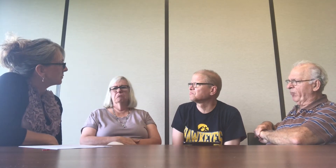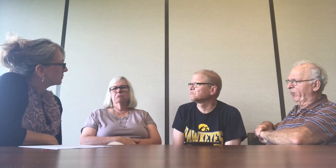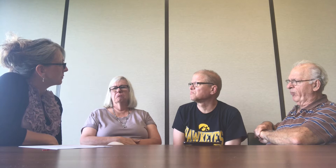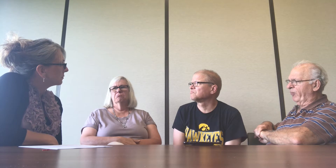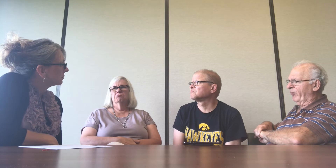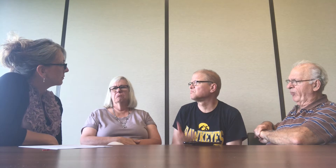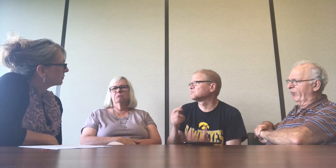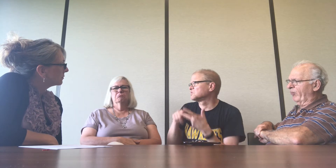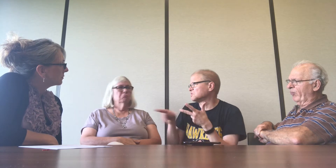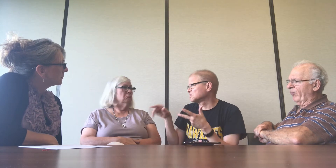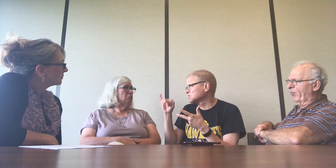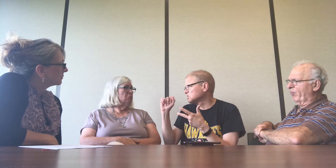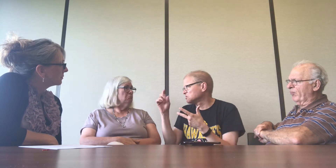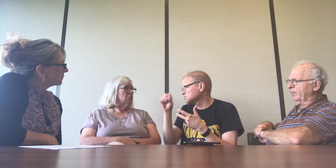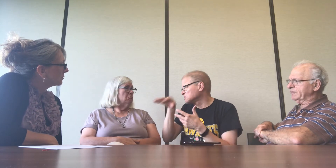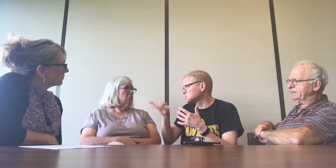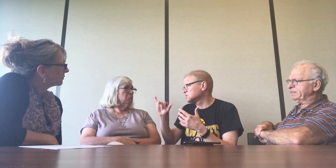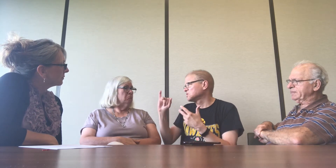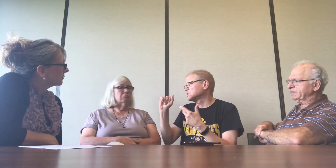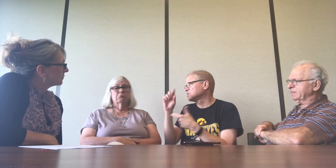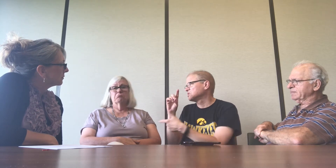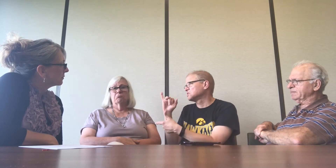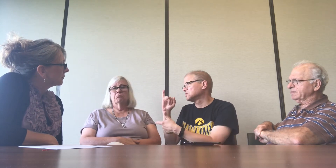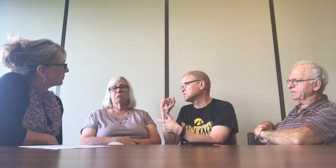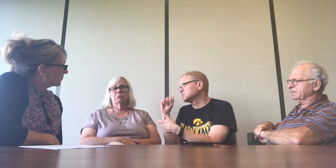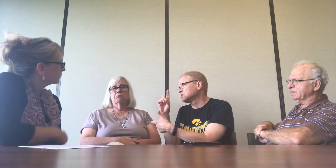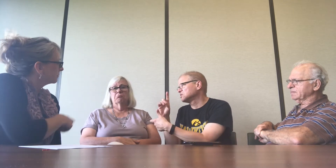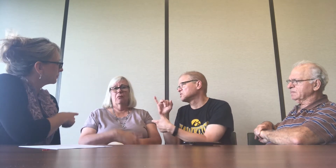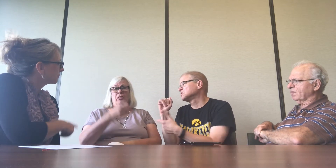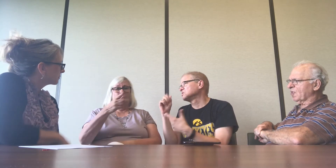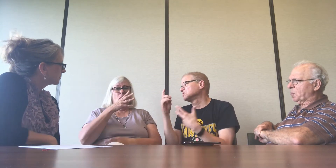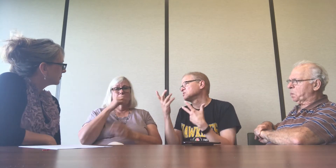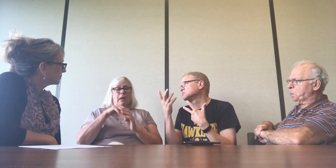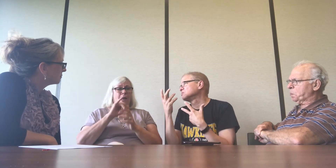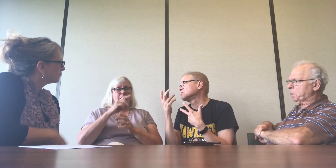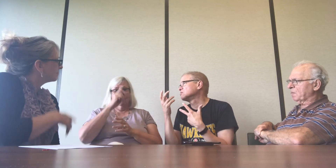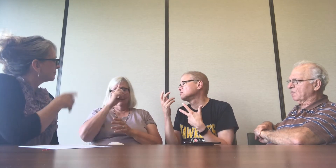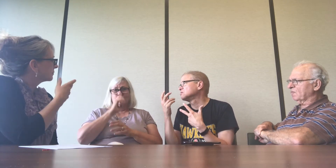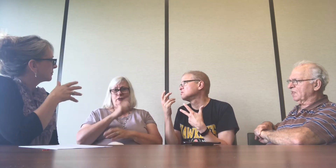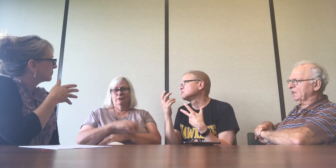Not many, but there are a few. And you can always send stuff to ADA.